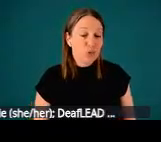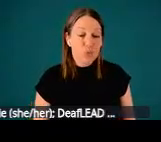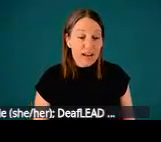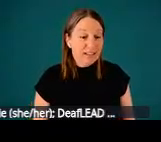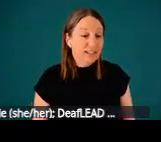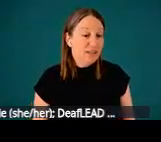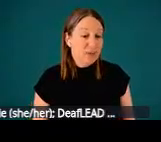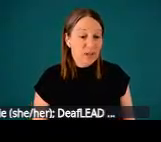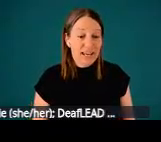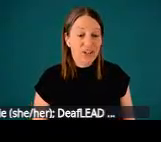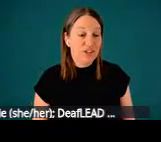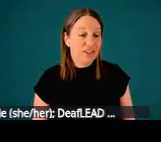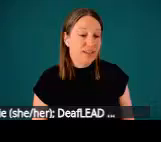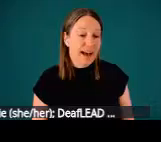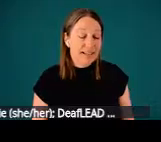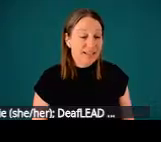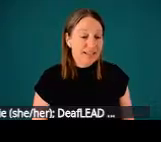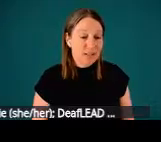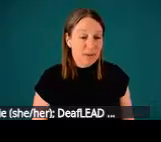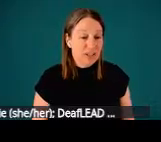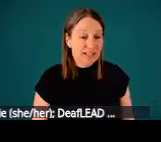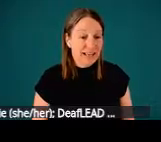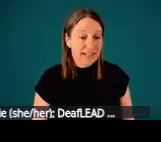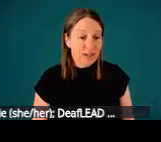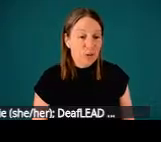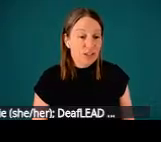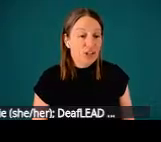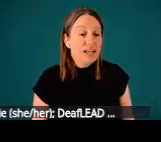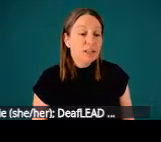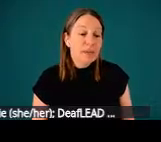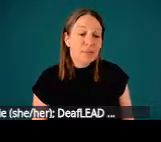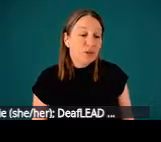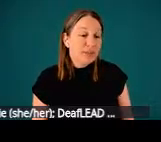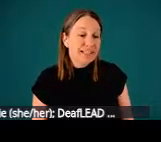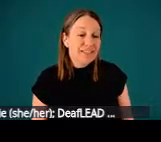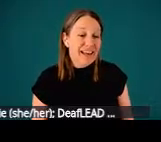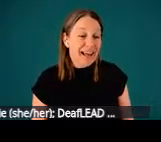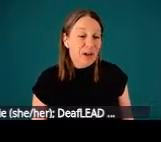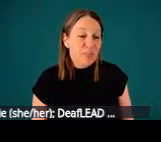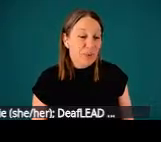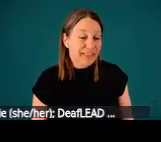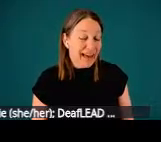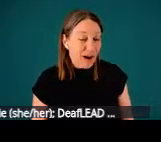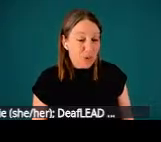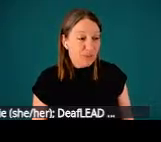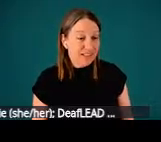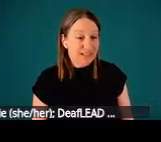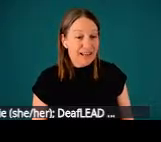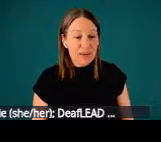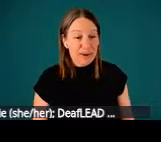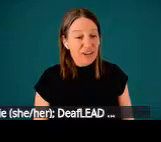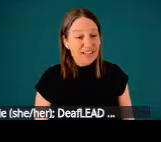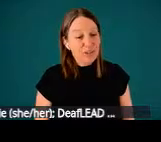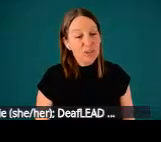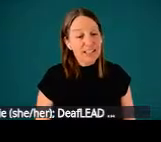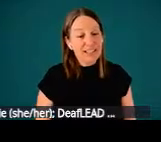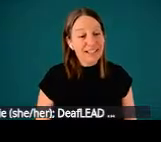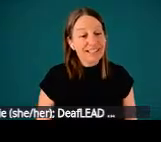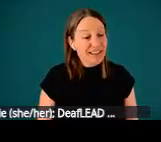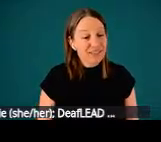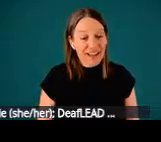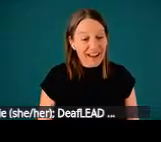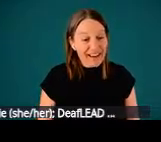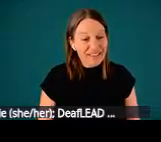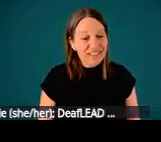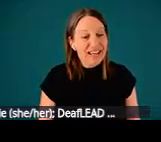having that direct communication access in American Sign Language to be able to receive that help without any barriers. It really